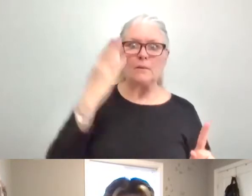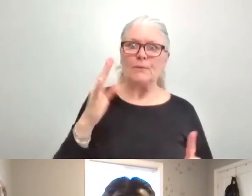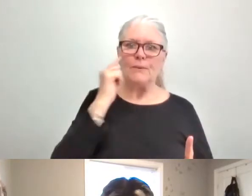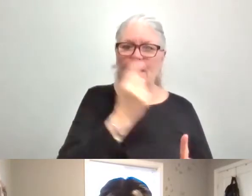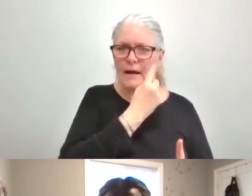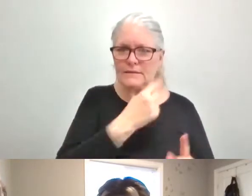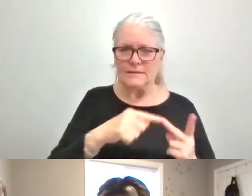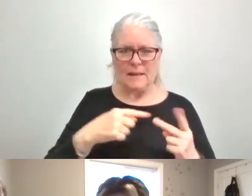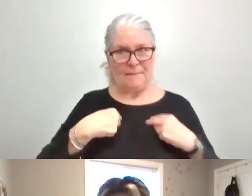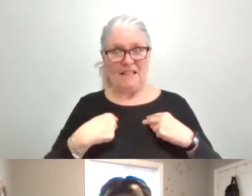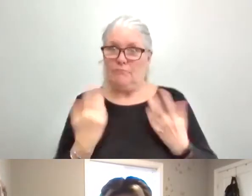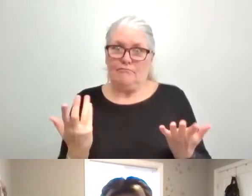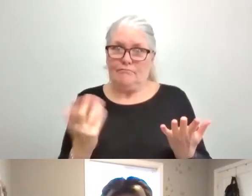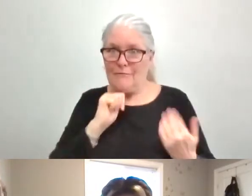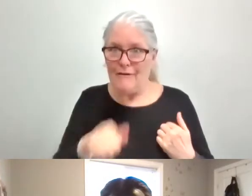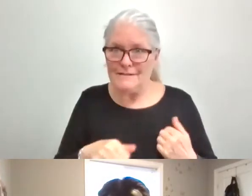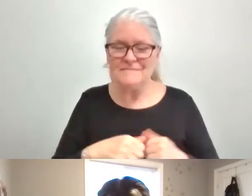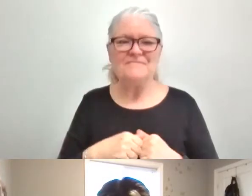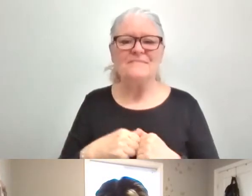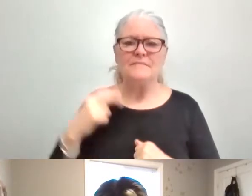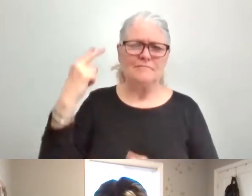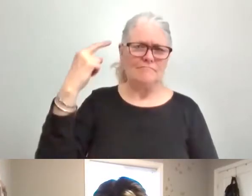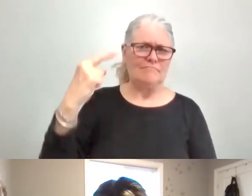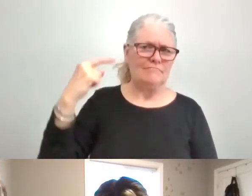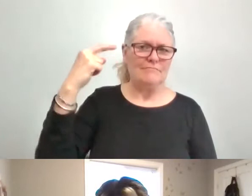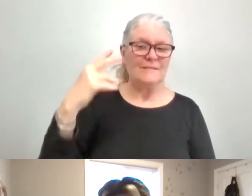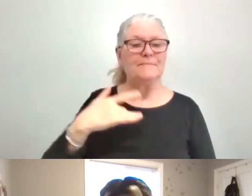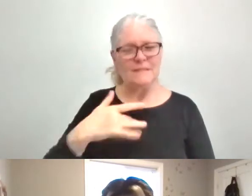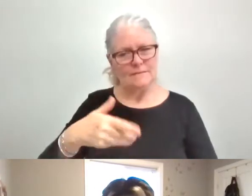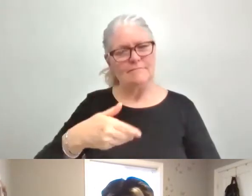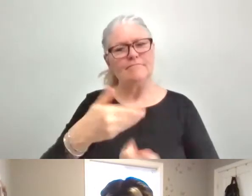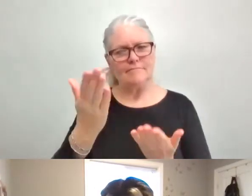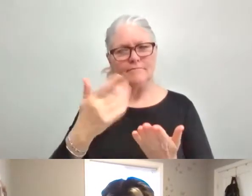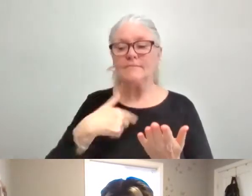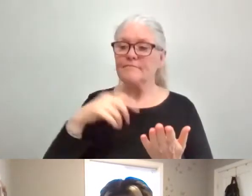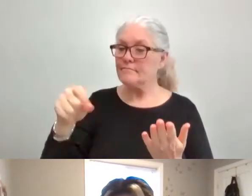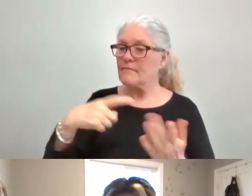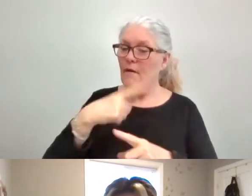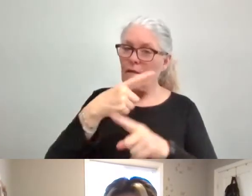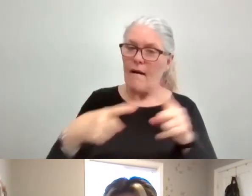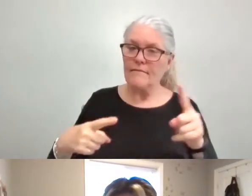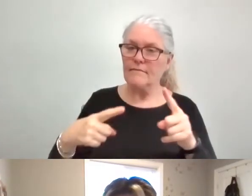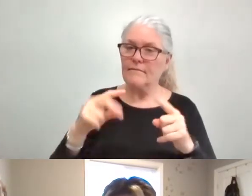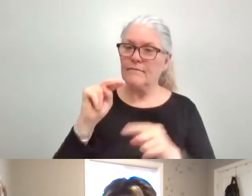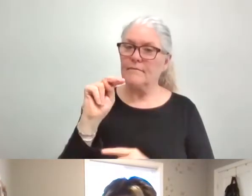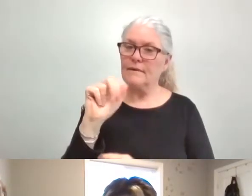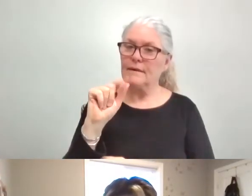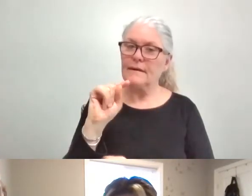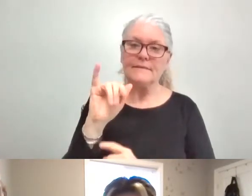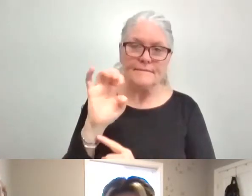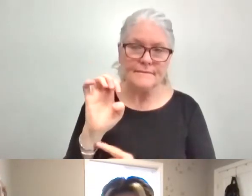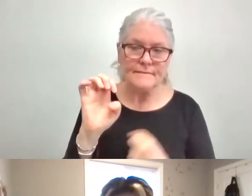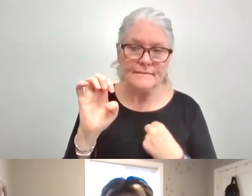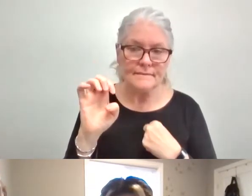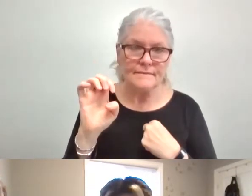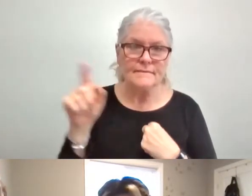why I looked like me. And so then it always comes up, right? I'm like, okay, yeah, I'm half Native. And his response was,